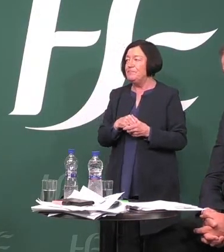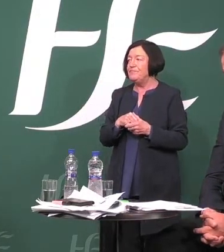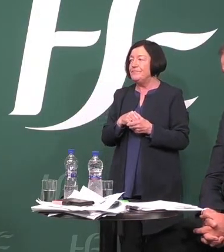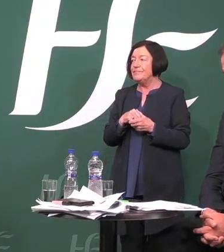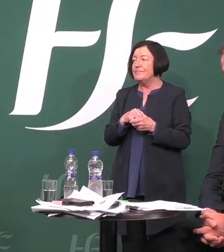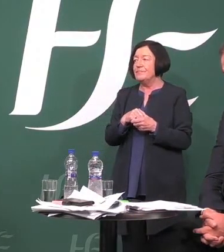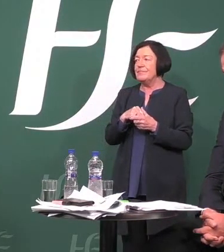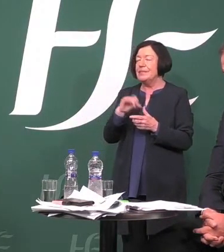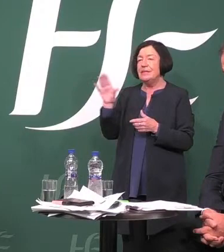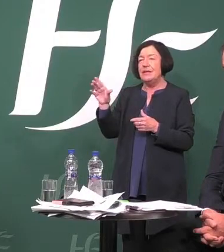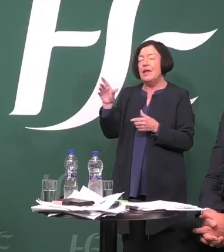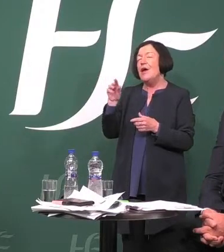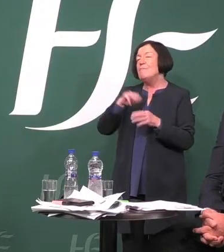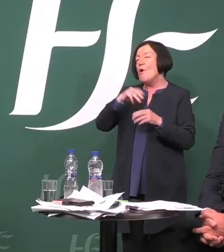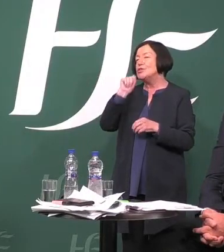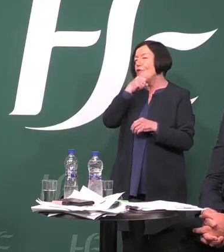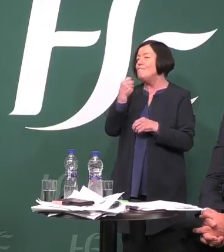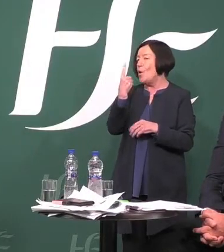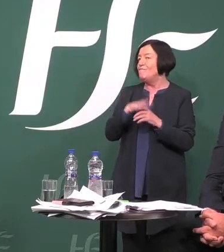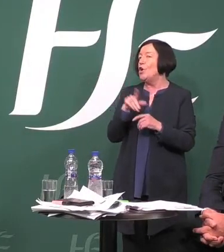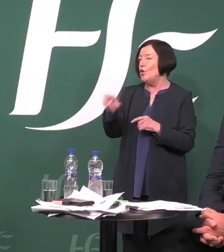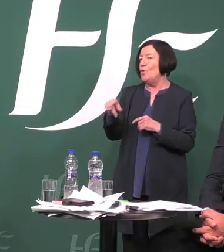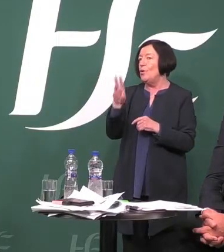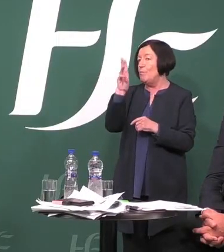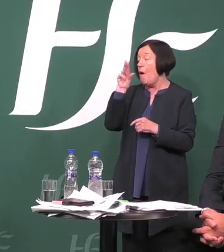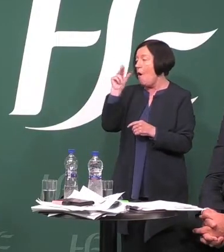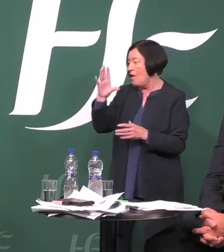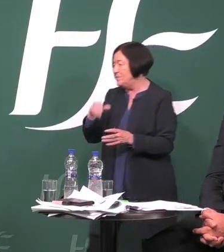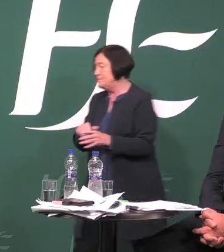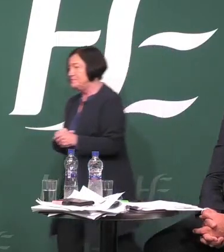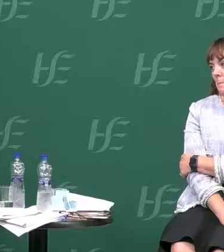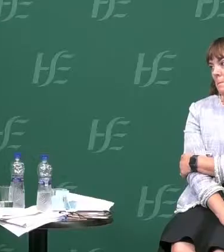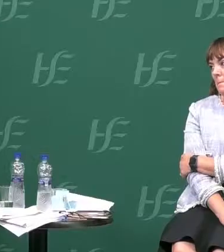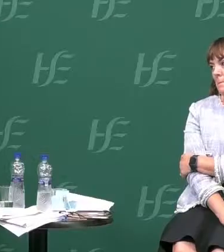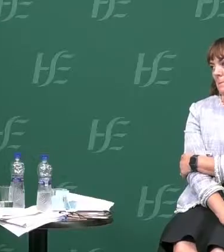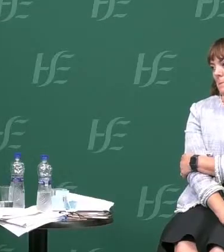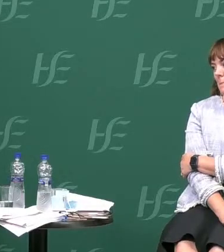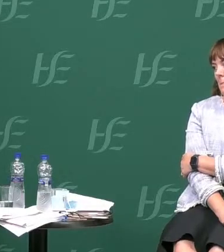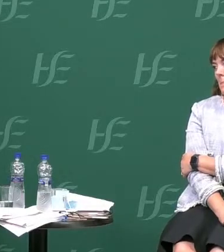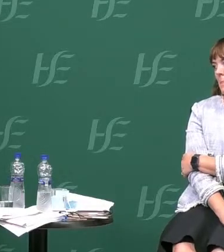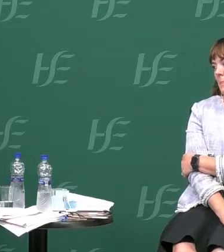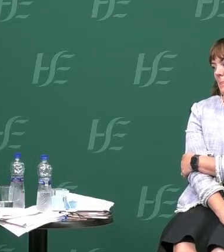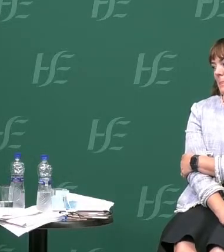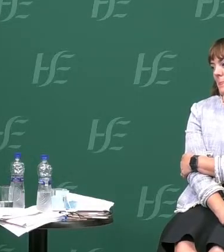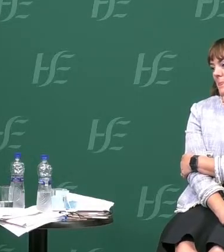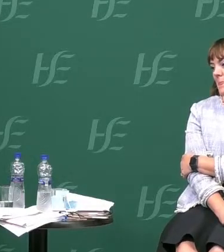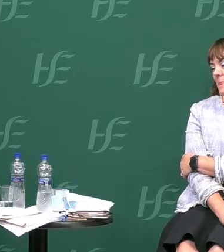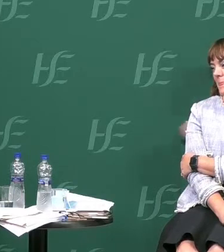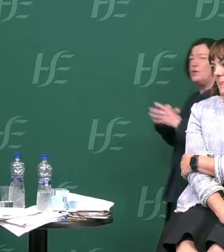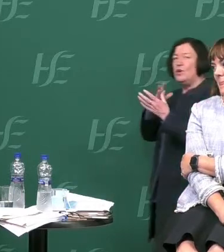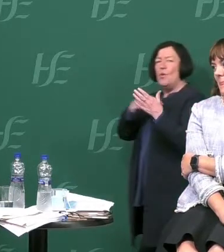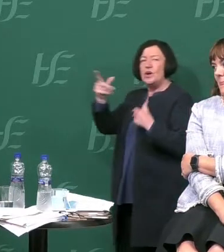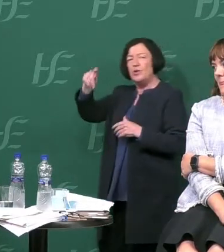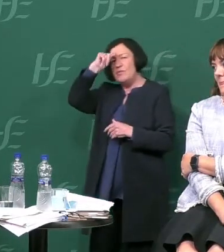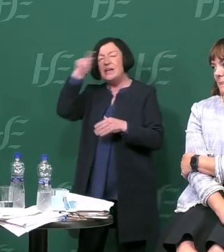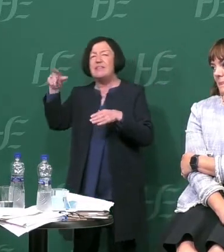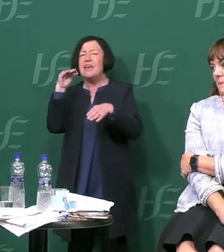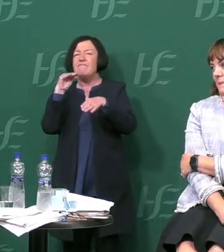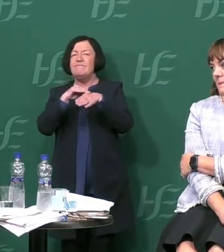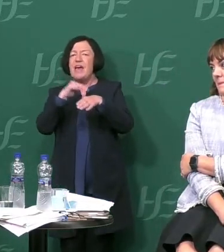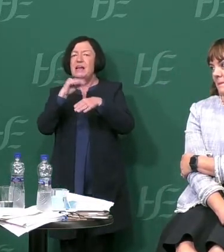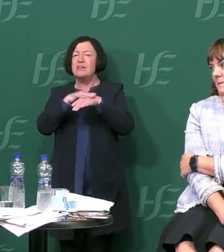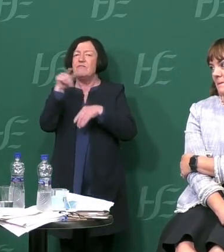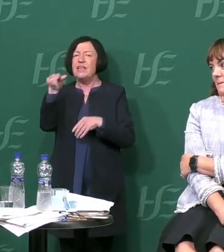And then a tougher one maybe for you, Paul Reid, if you don't mind. What do you think might be the effect of the